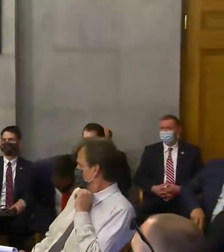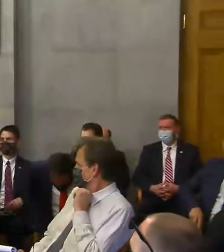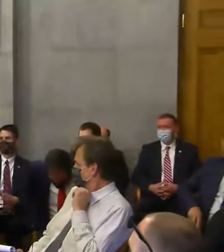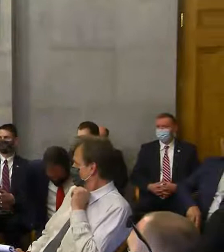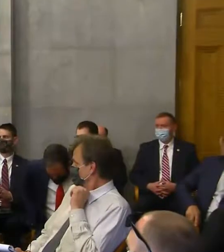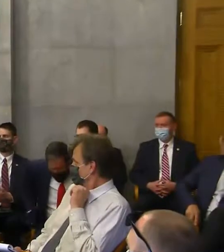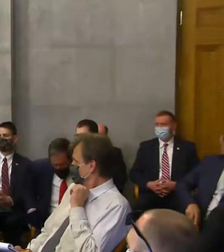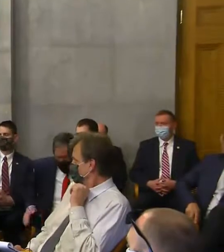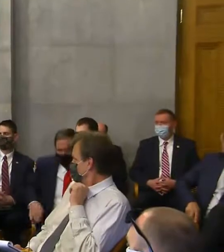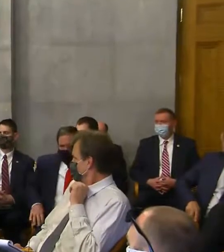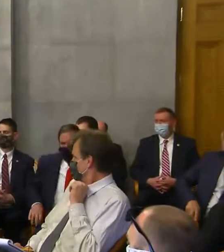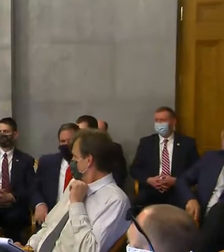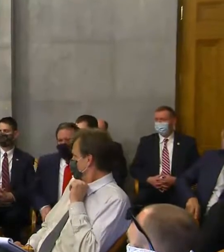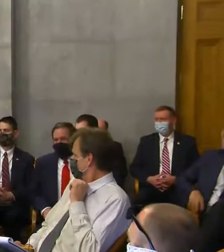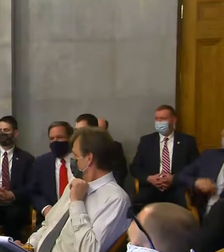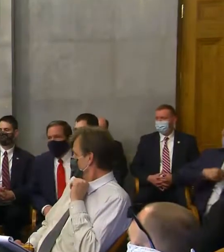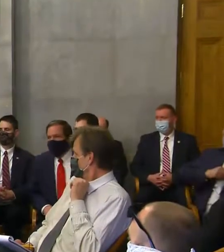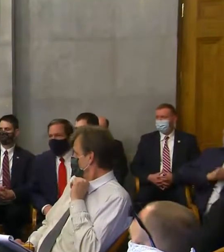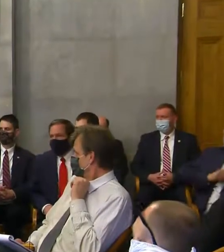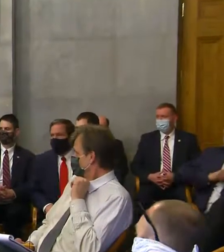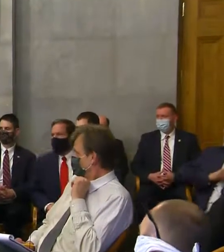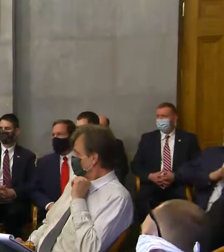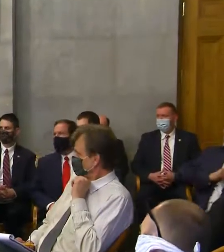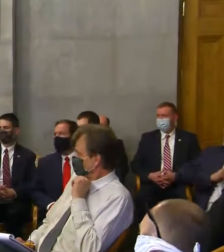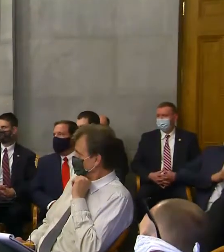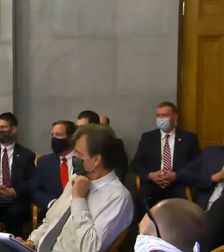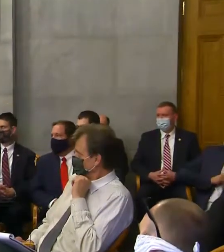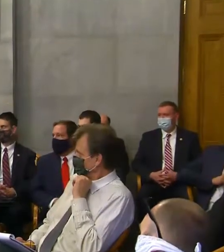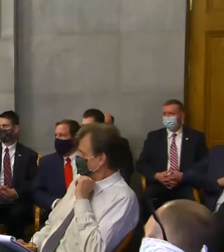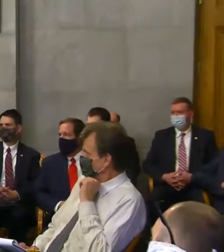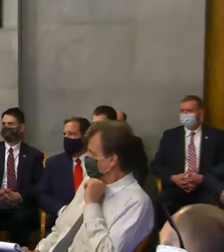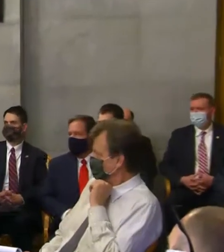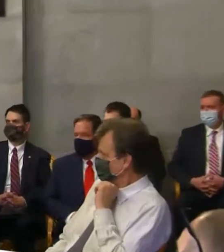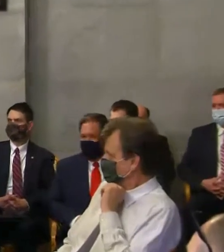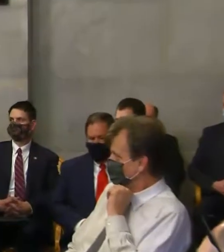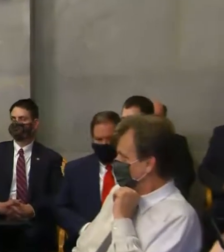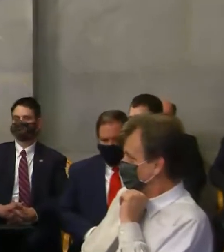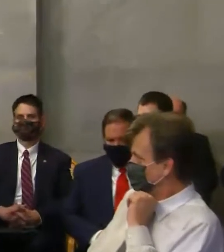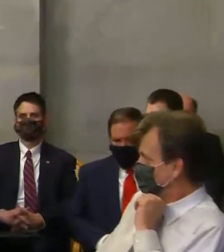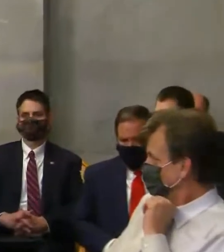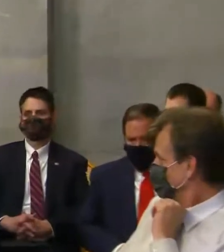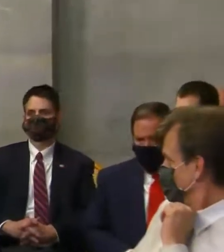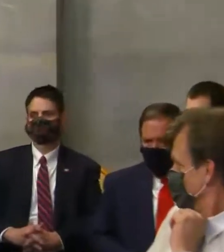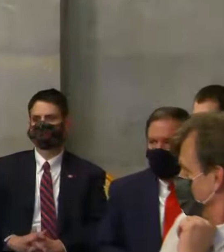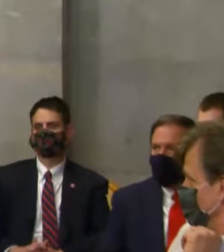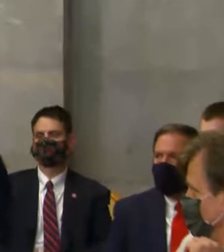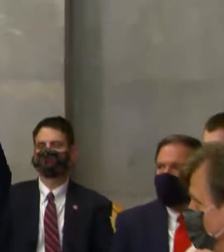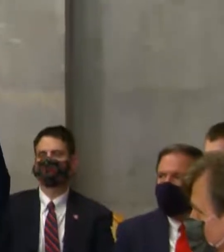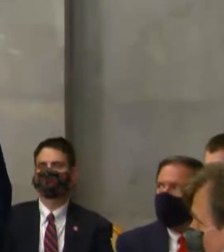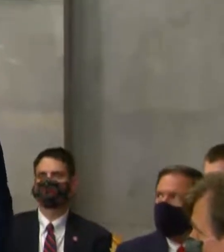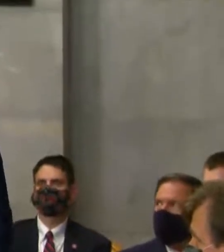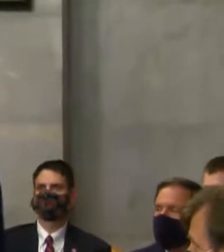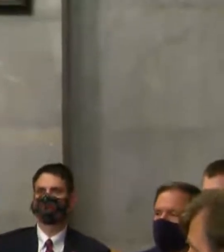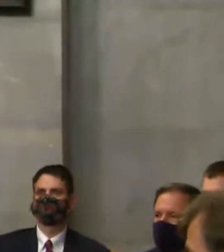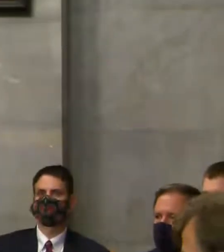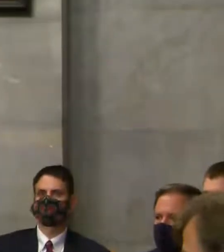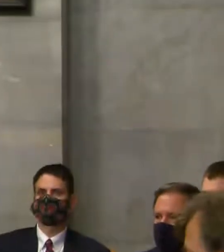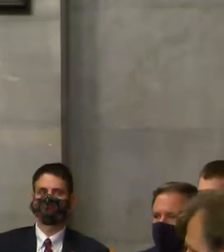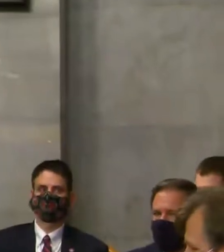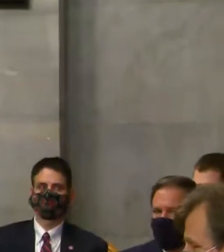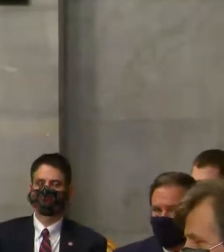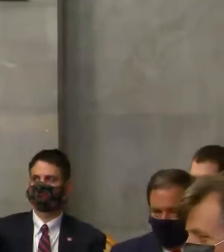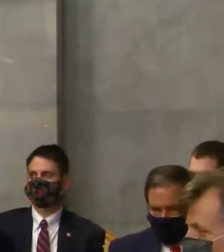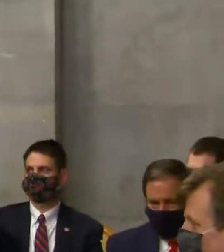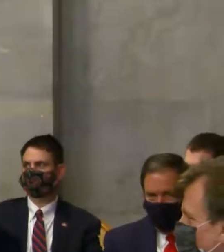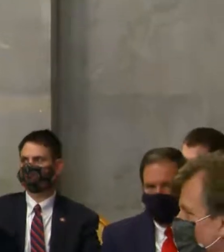Tennessee Highway Patrol Colonel DERECK Stewart, and TBI Director David RAUSCH. I also want to